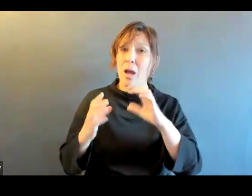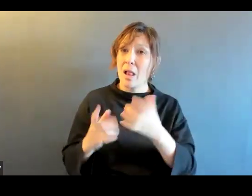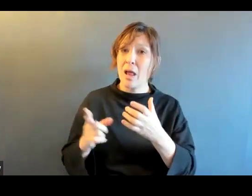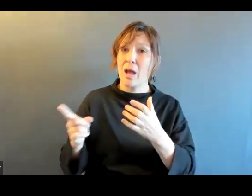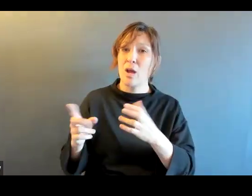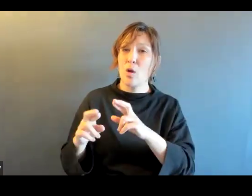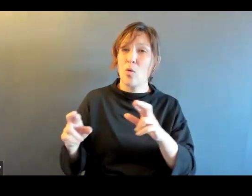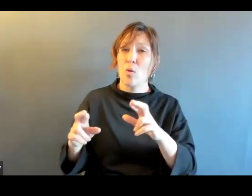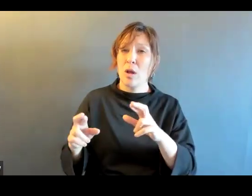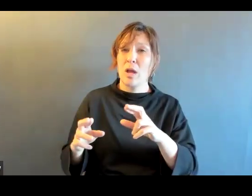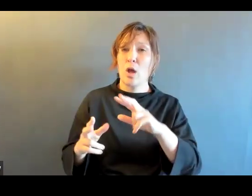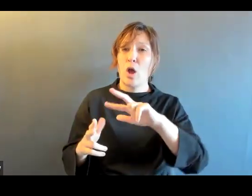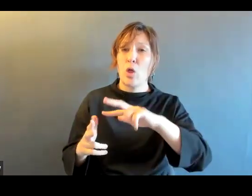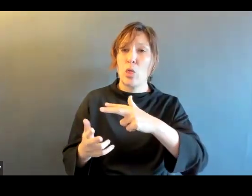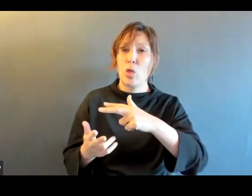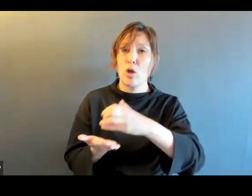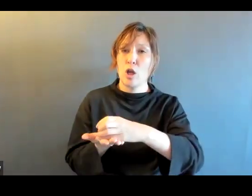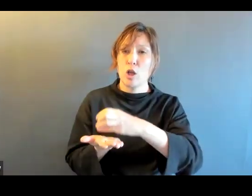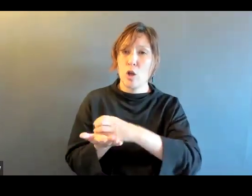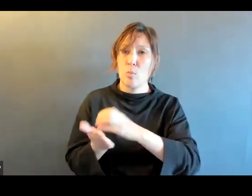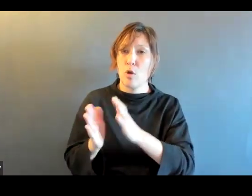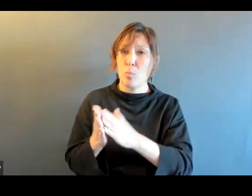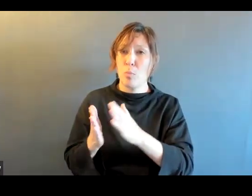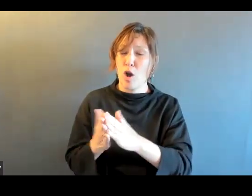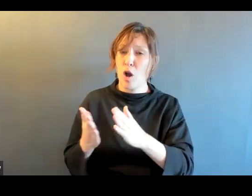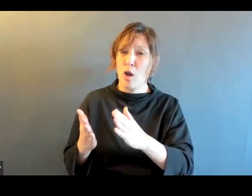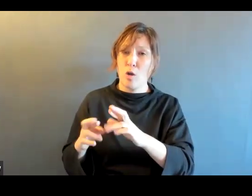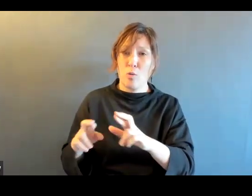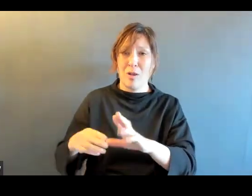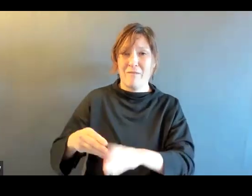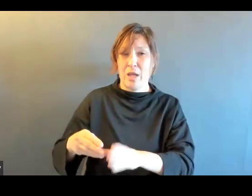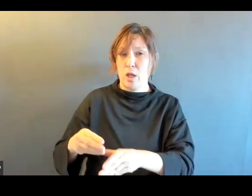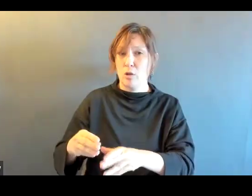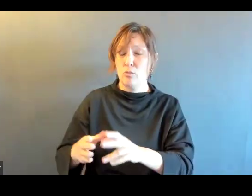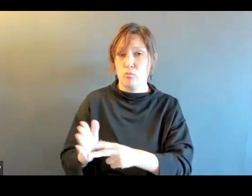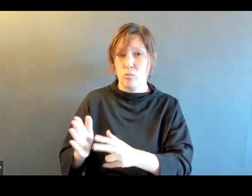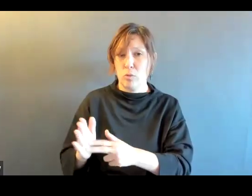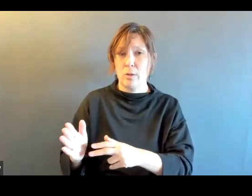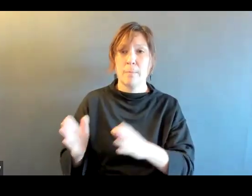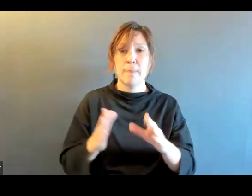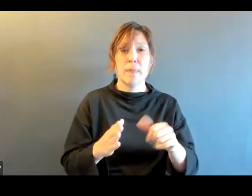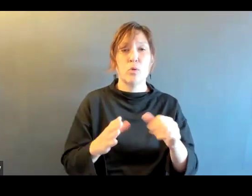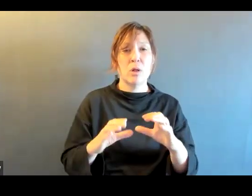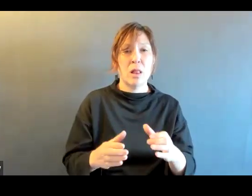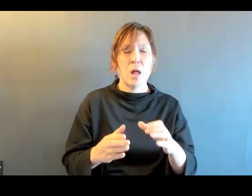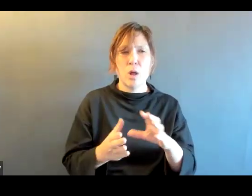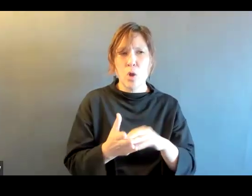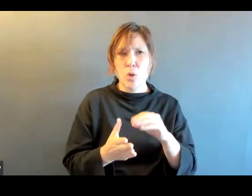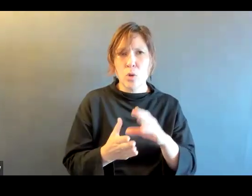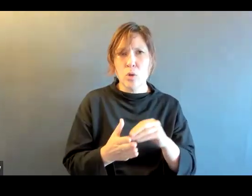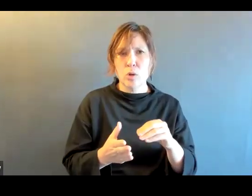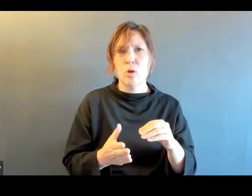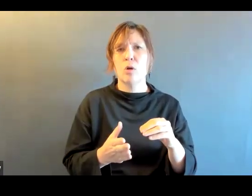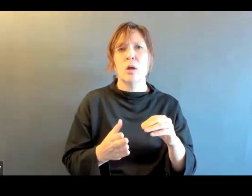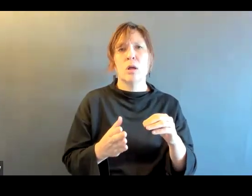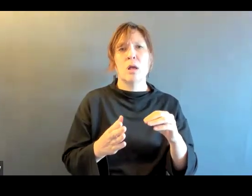finish our third chapter book in 1 quarter. In Miss Wallman's class, we're experimenting with components that make up dead